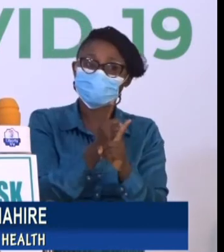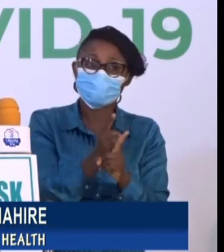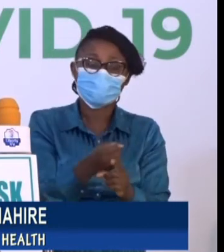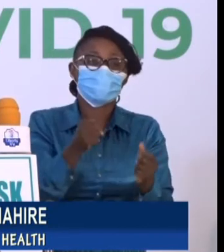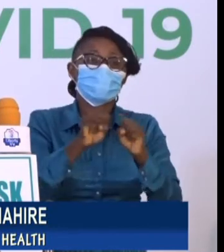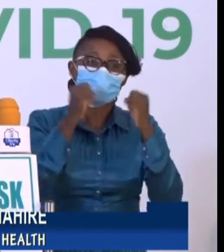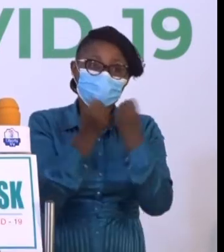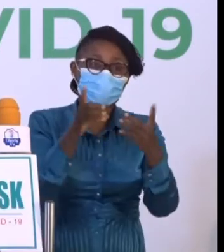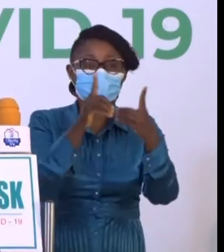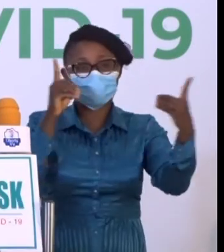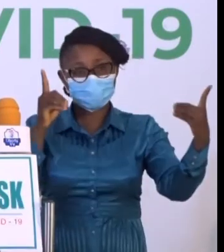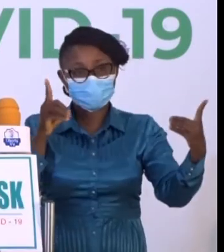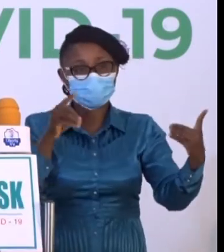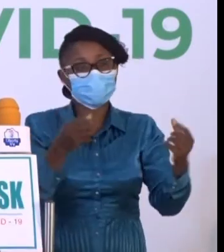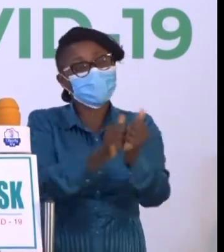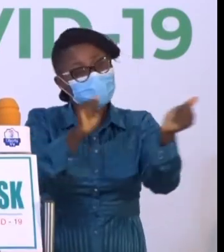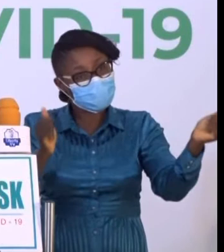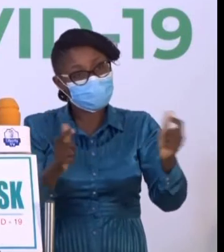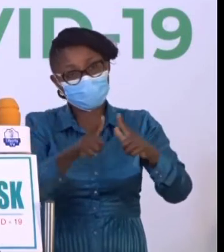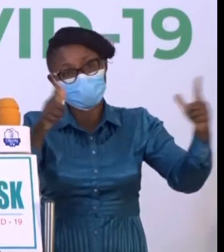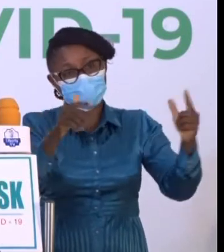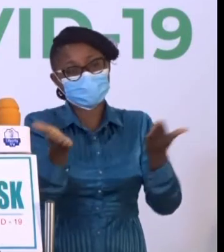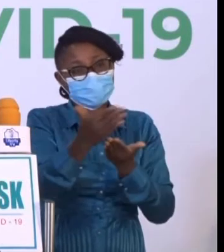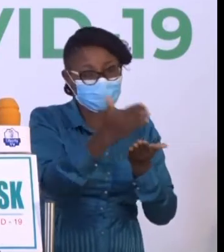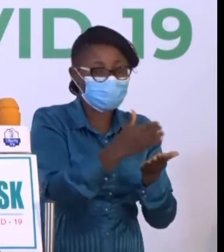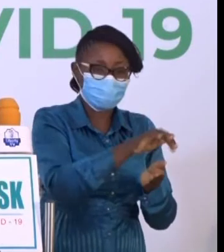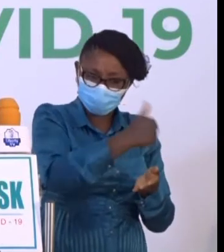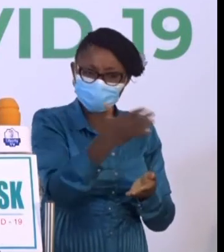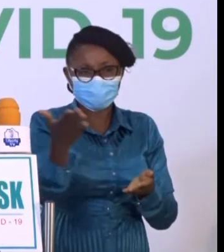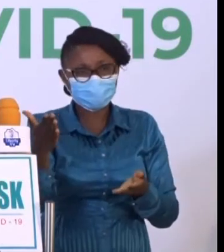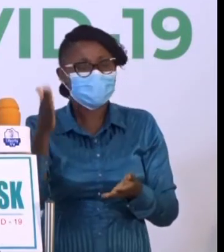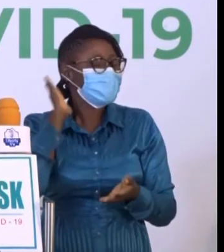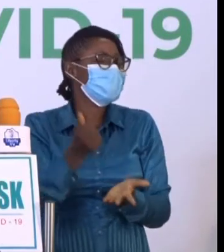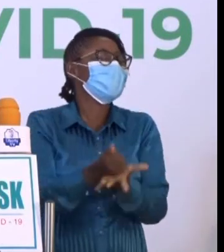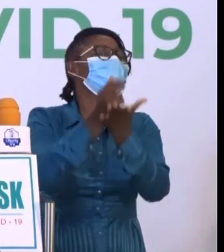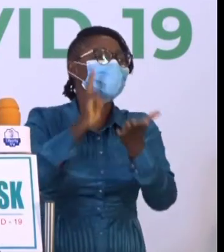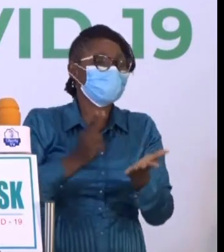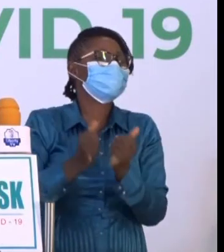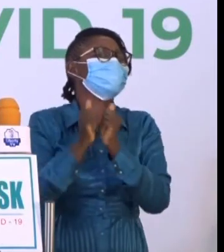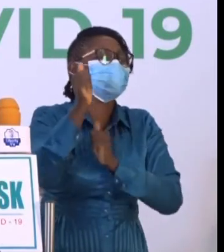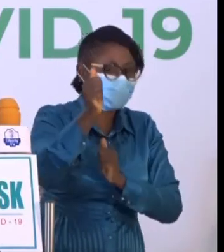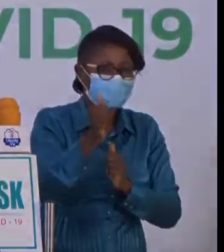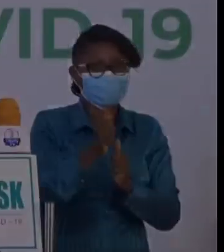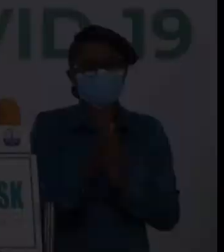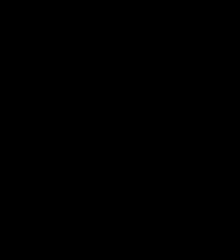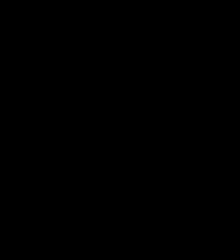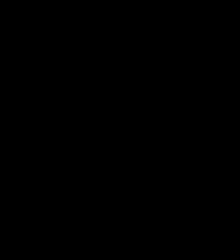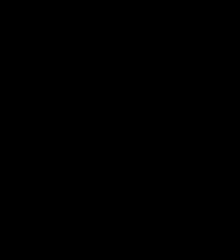social distancing, avoiding gatherings, etc., will go a long way to help.